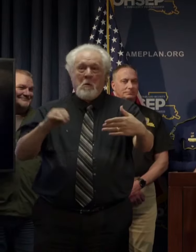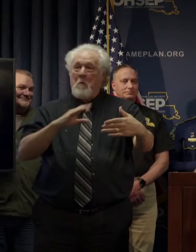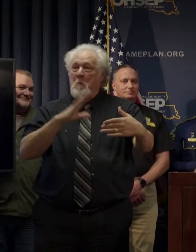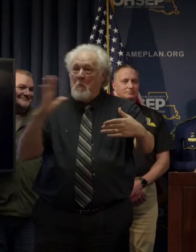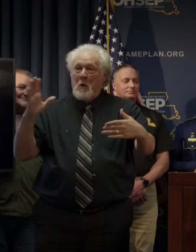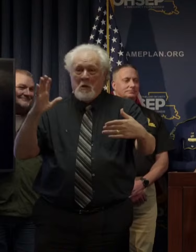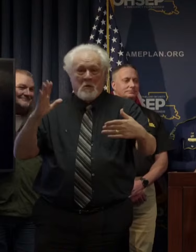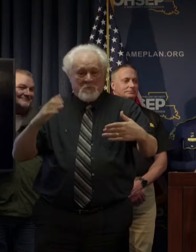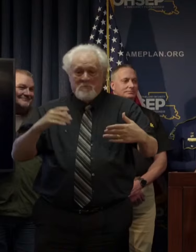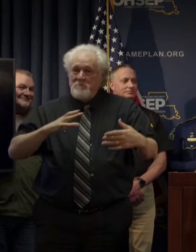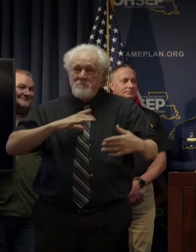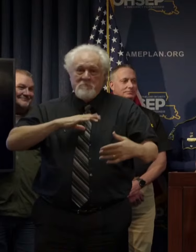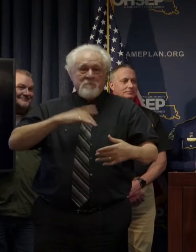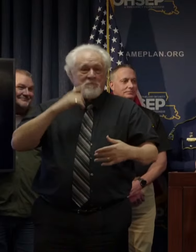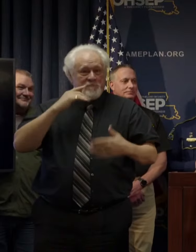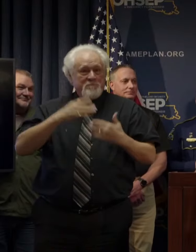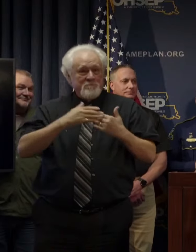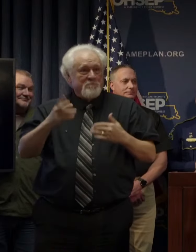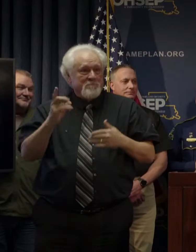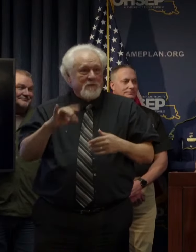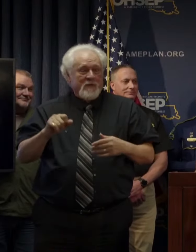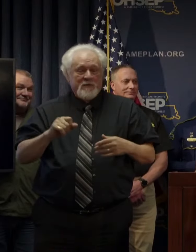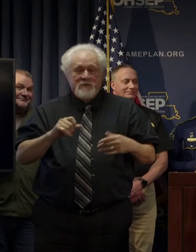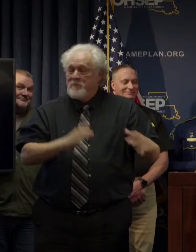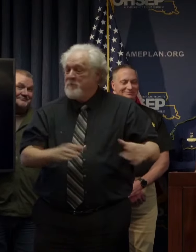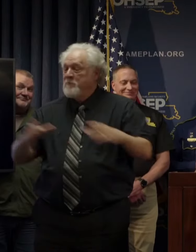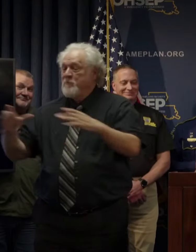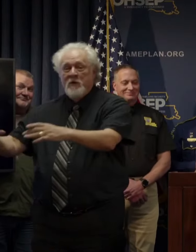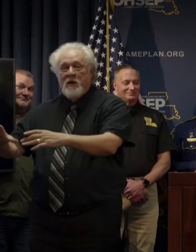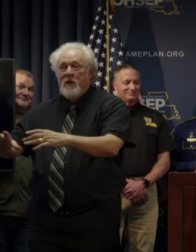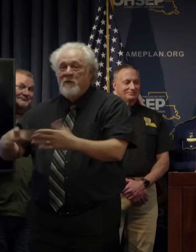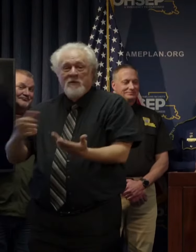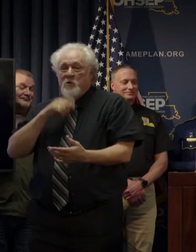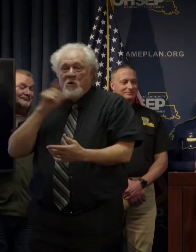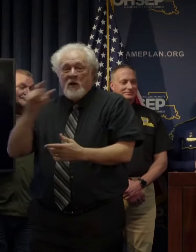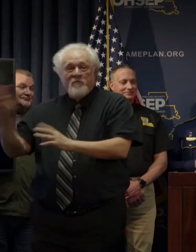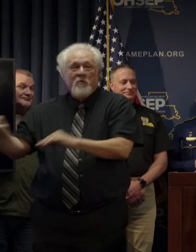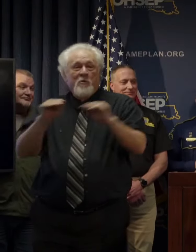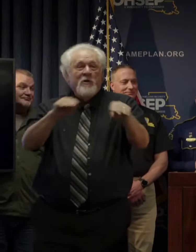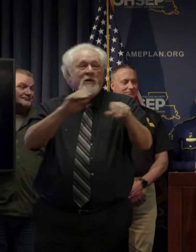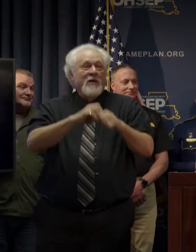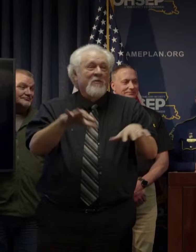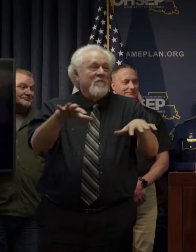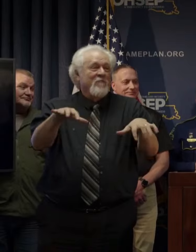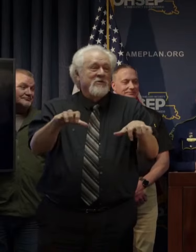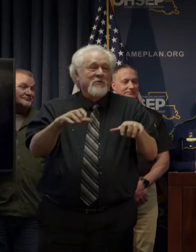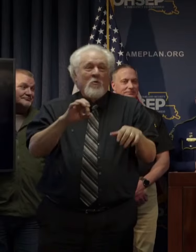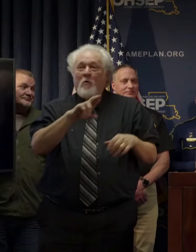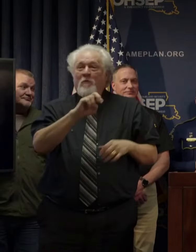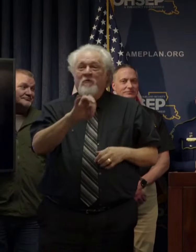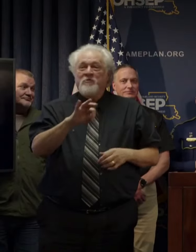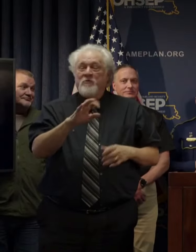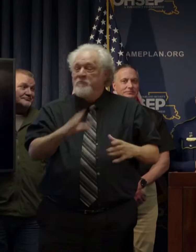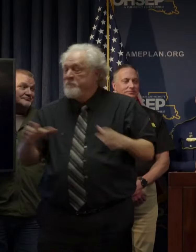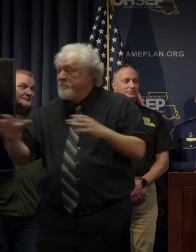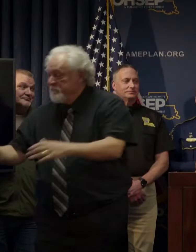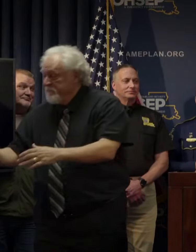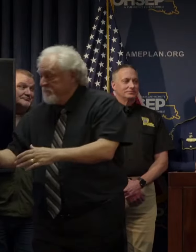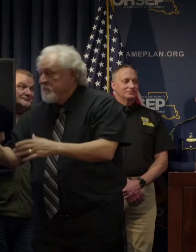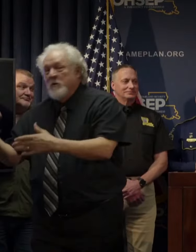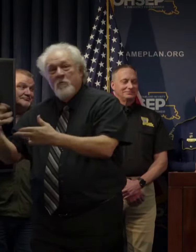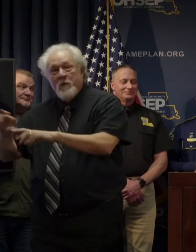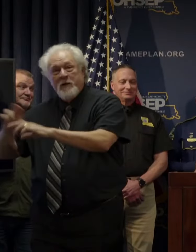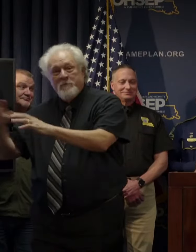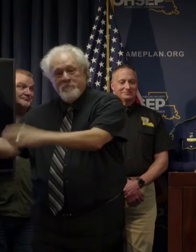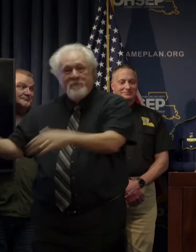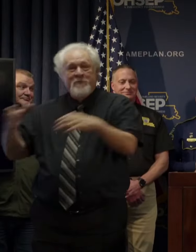go over well for the next couple of days. You just put it outside and you won't even have to put it in the freezer or the refrigerator. Just take it back in when you're ready to eat